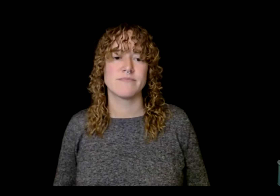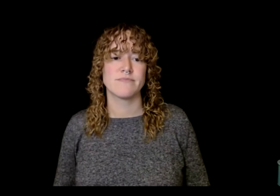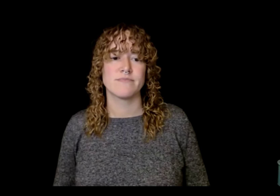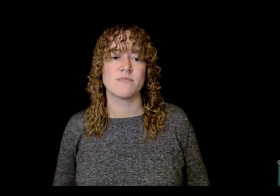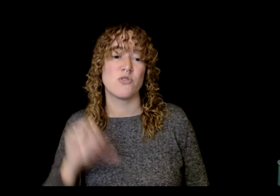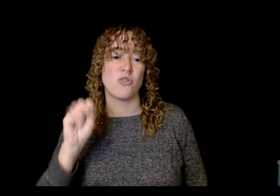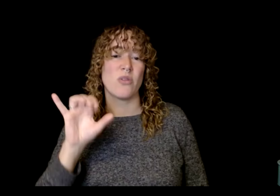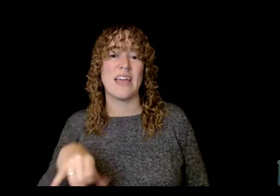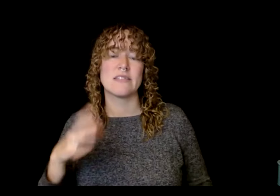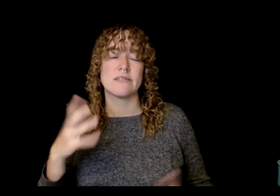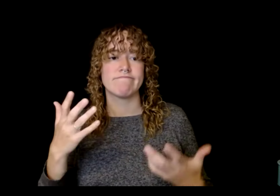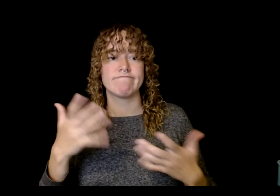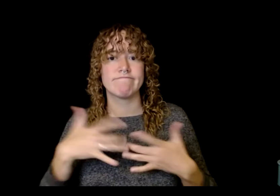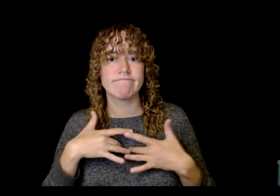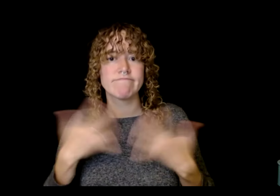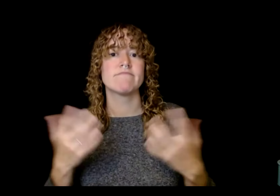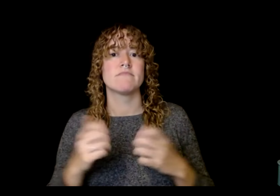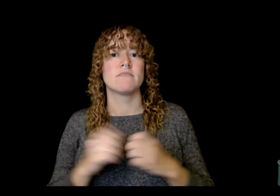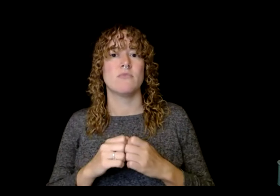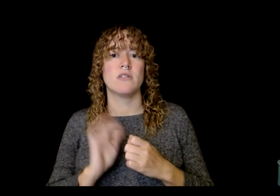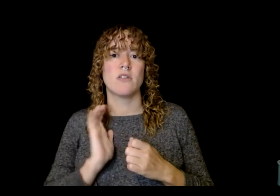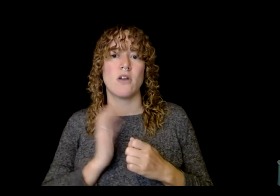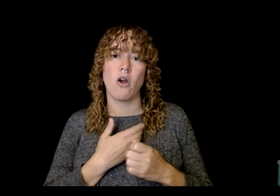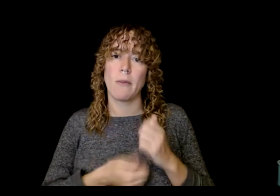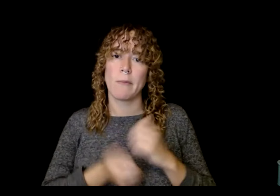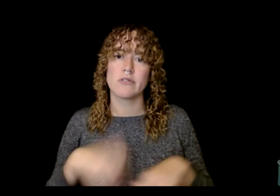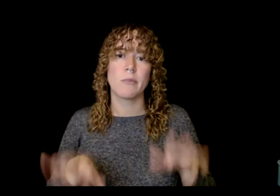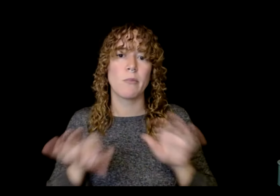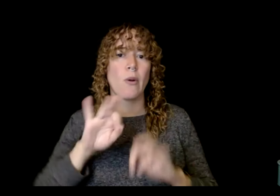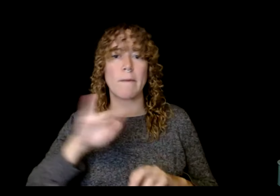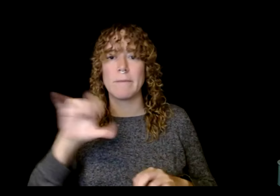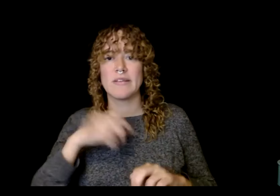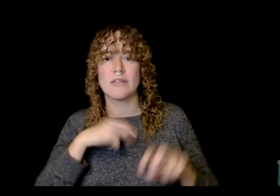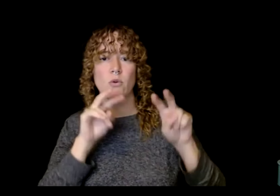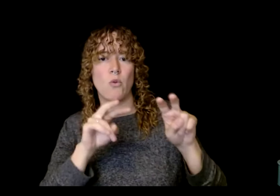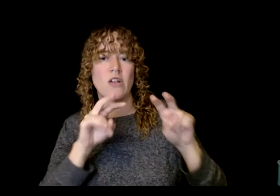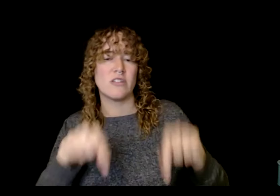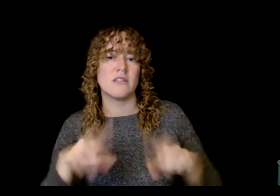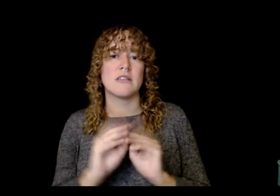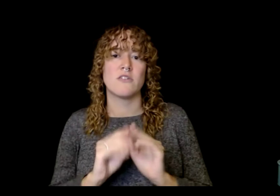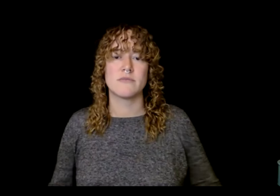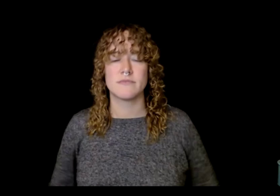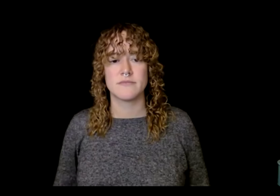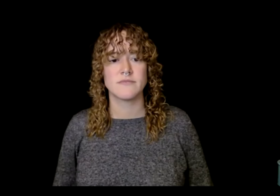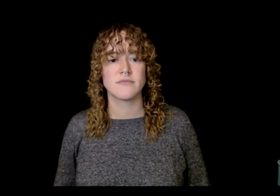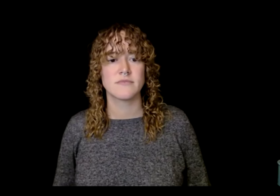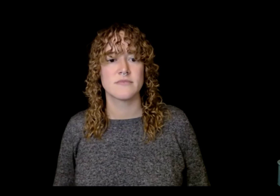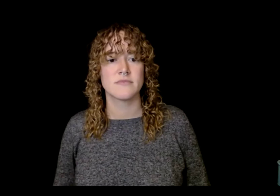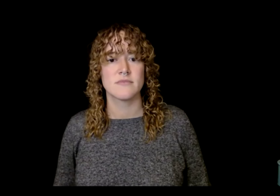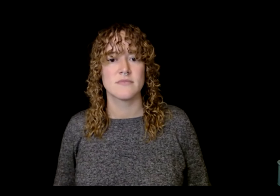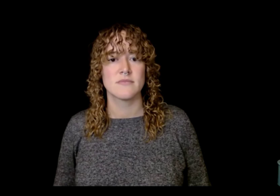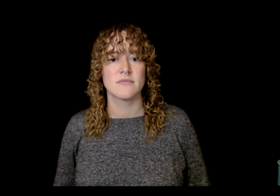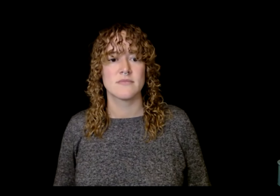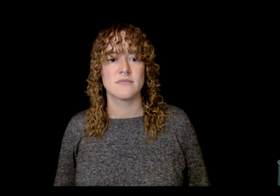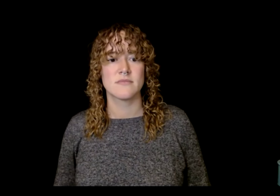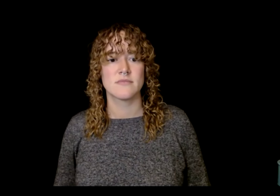general overview, I think, of our key bills that we're looking at this session. I don't have the full list of